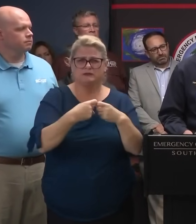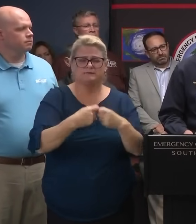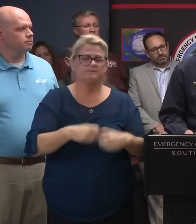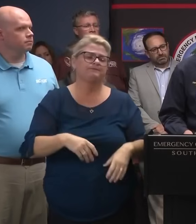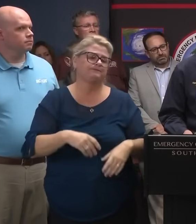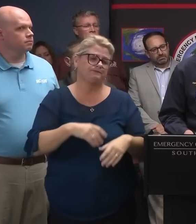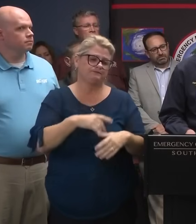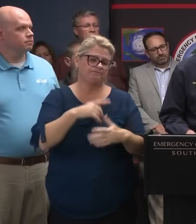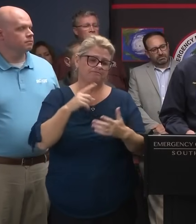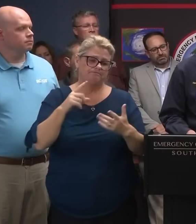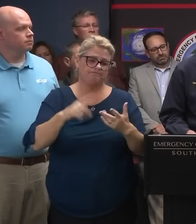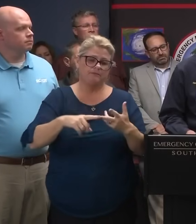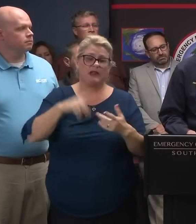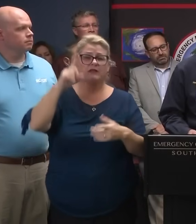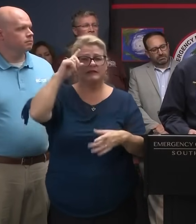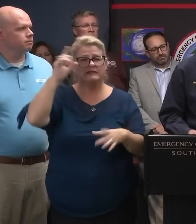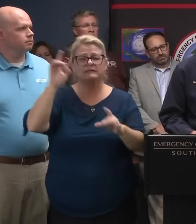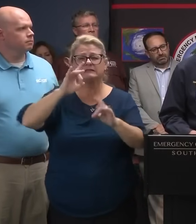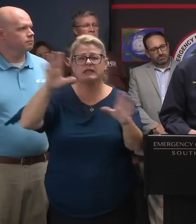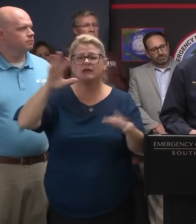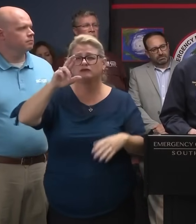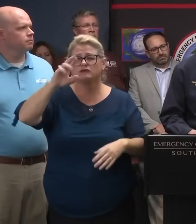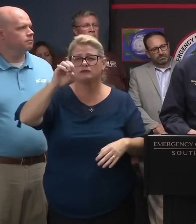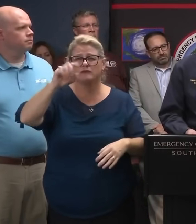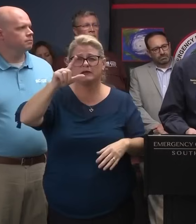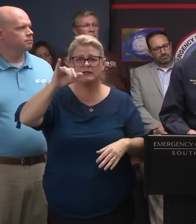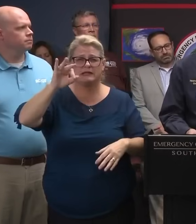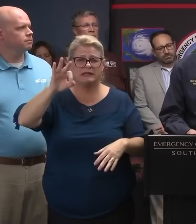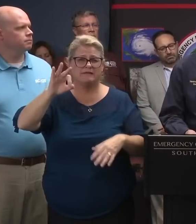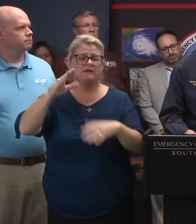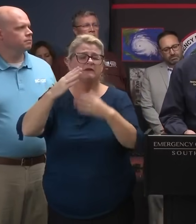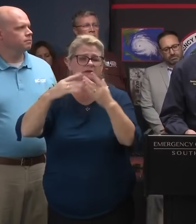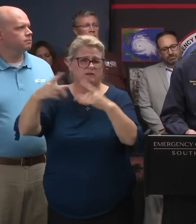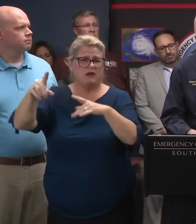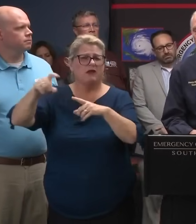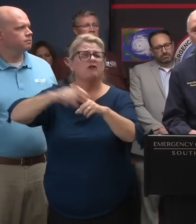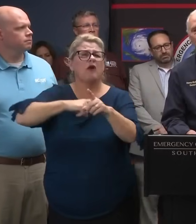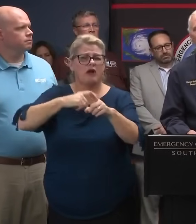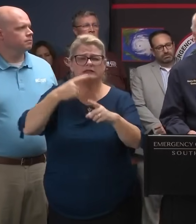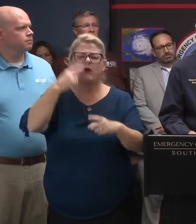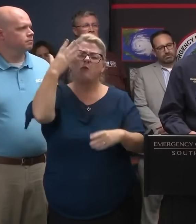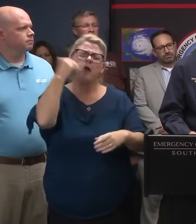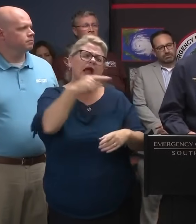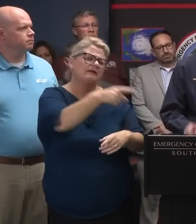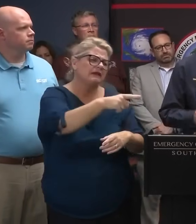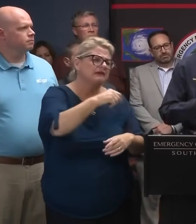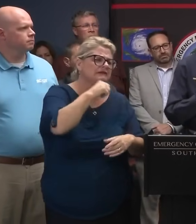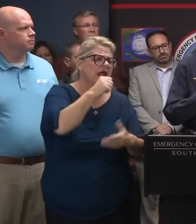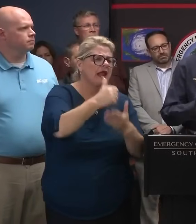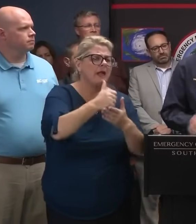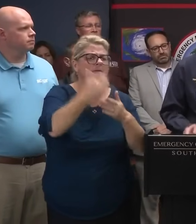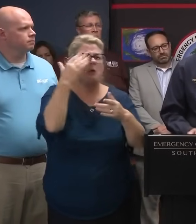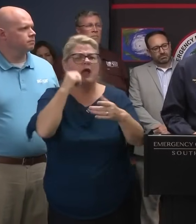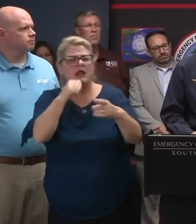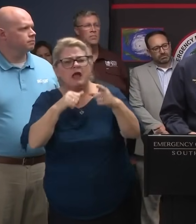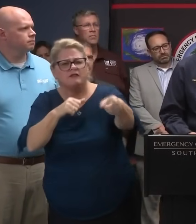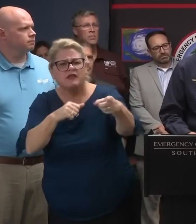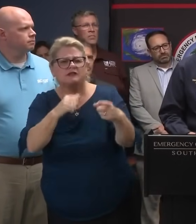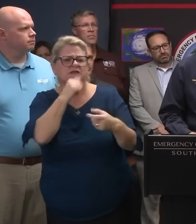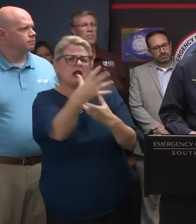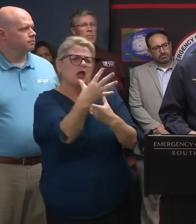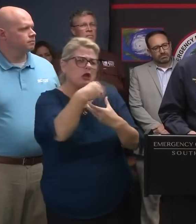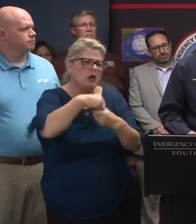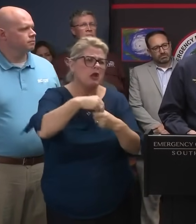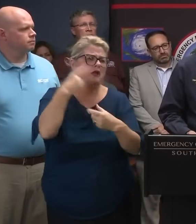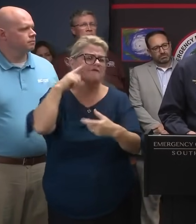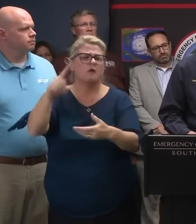thing is this disaster relief. We're getting a lot of calls wanting to know why this county or that county has not been included in the disaster